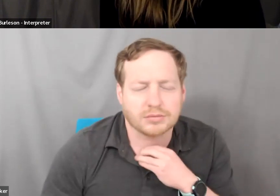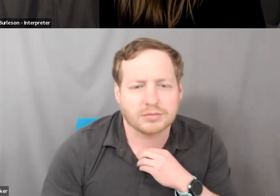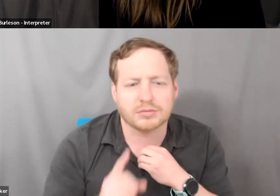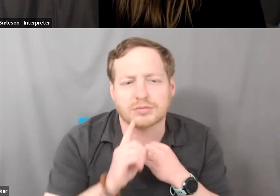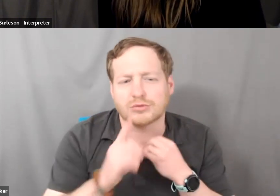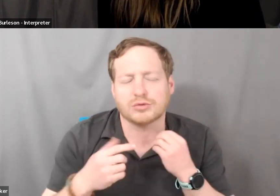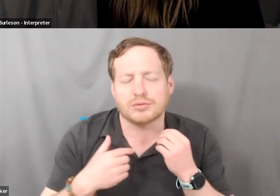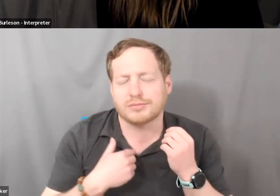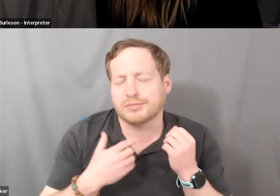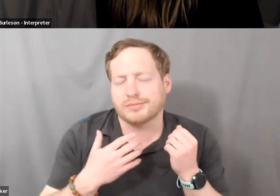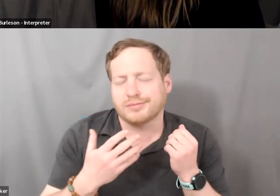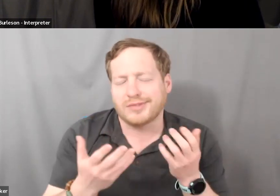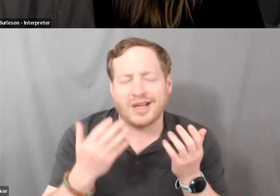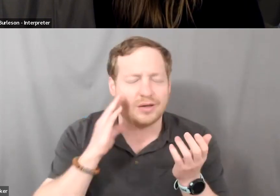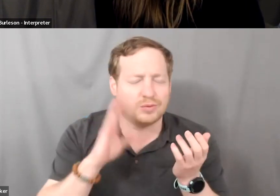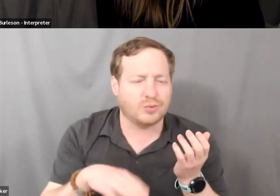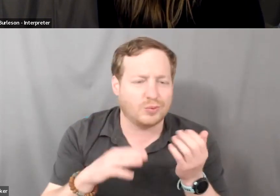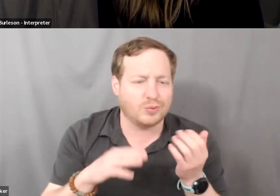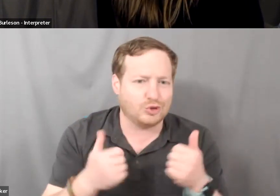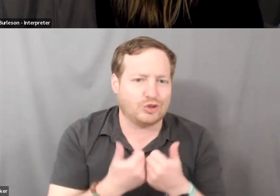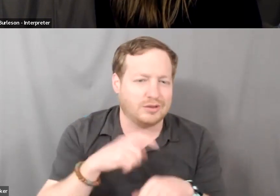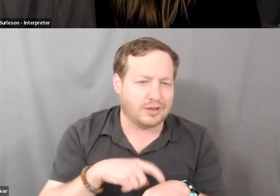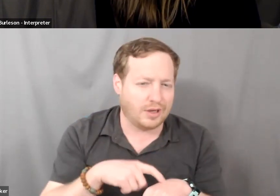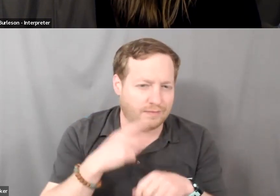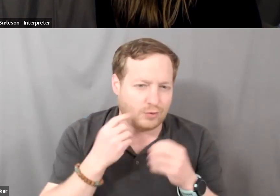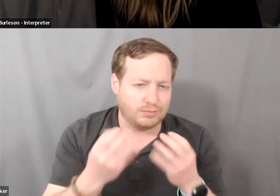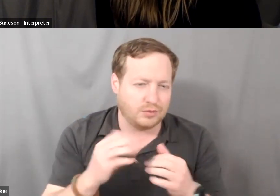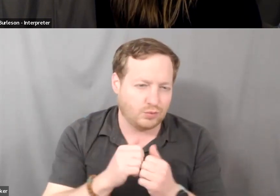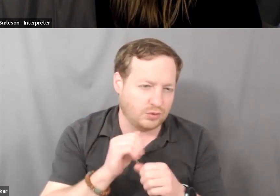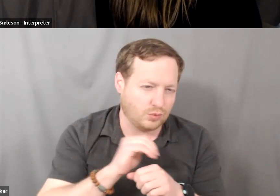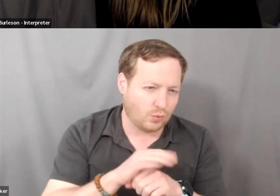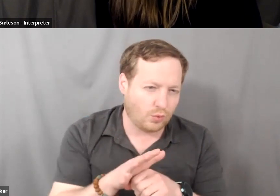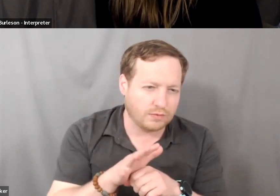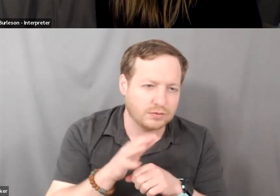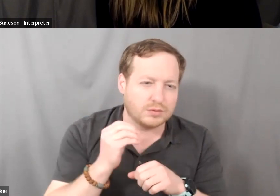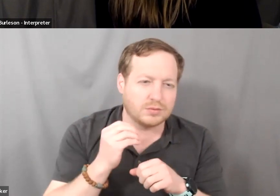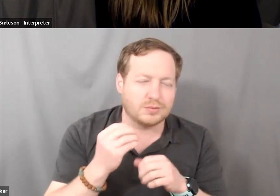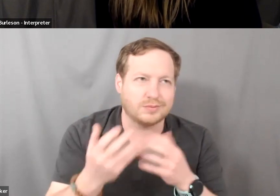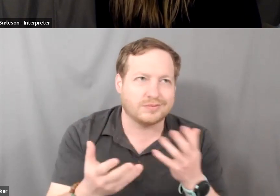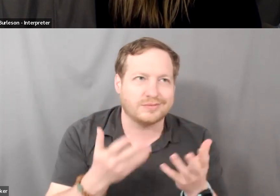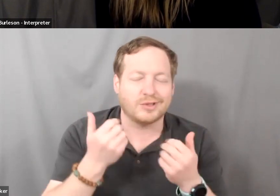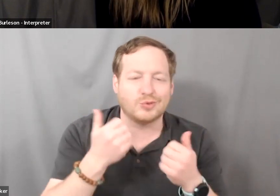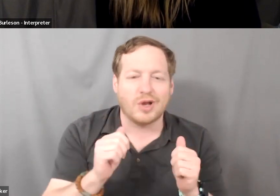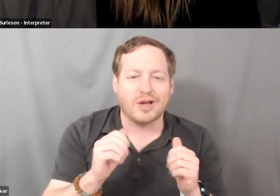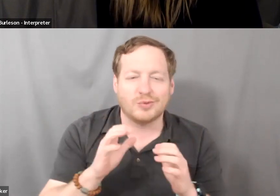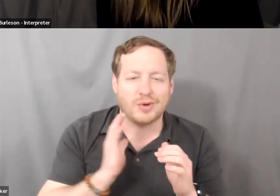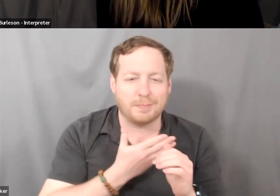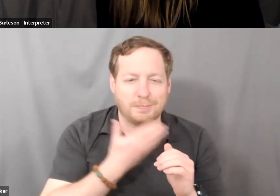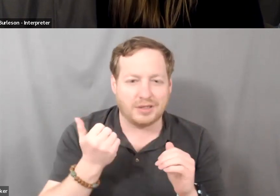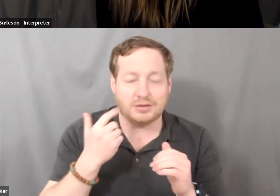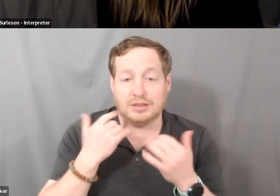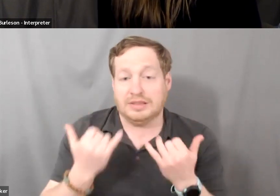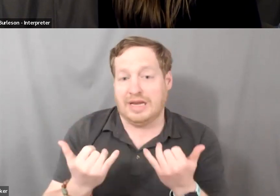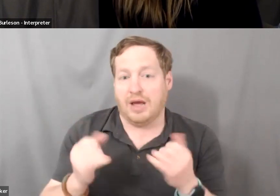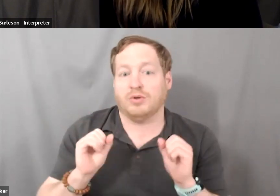information. Tim is saying, sure, I know that it is a challenging time for many in this COVID